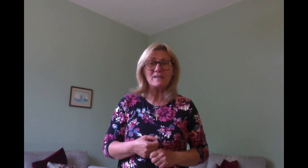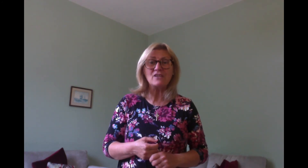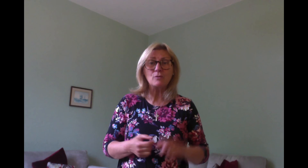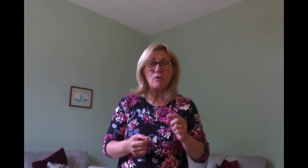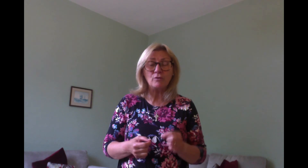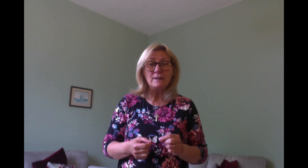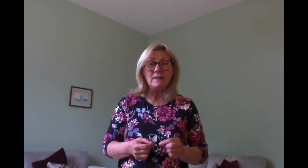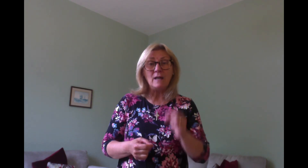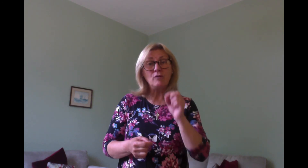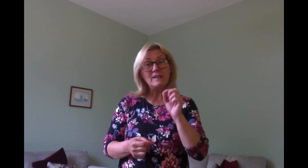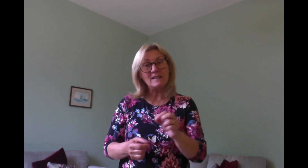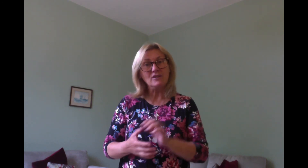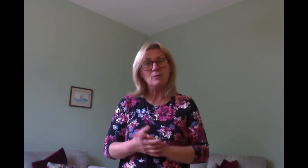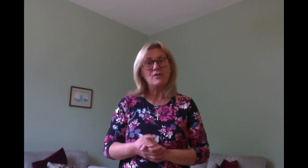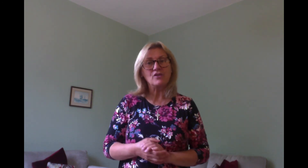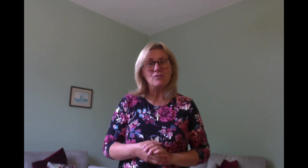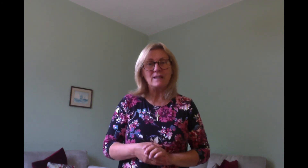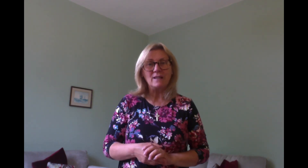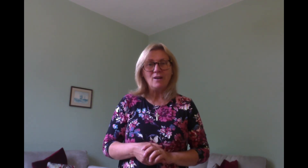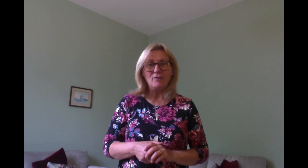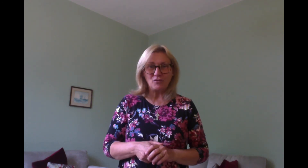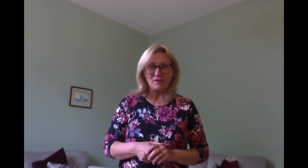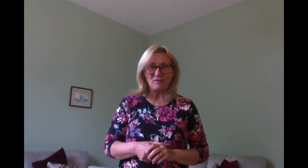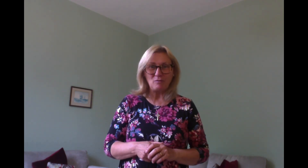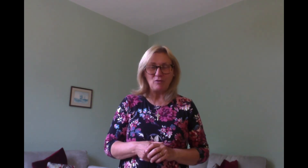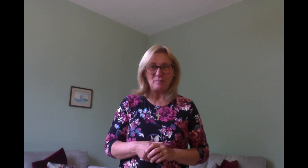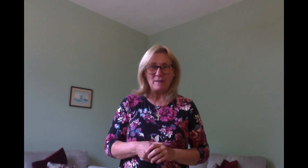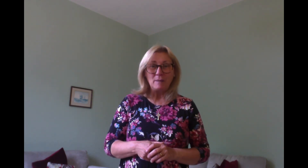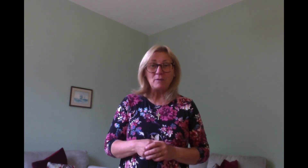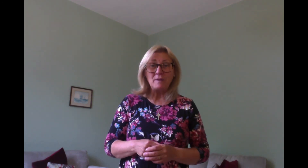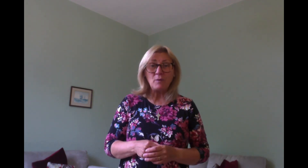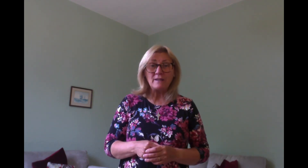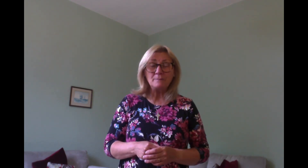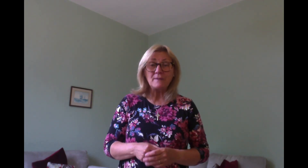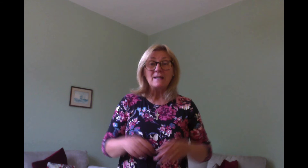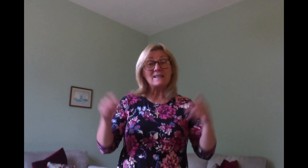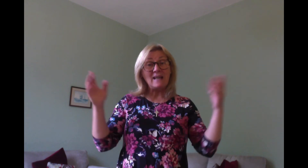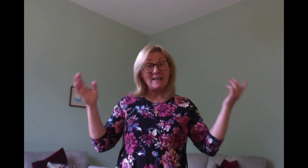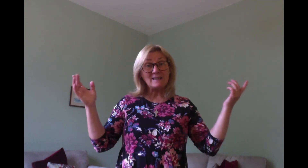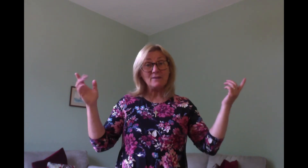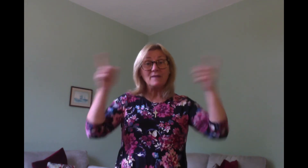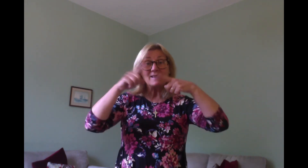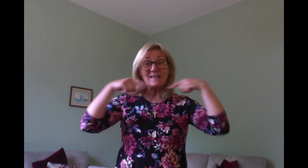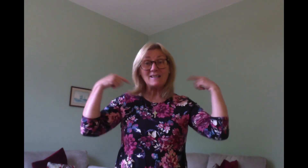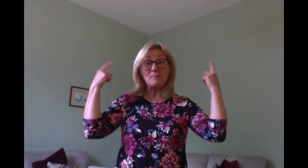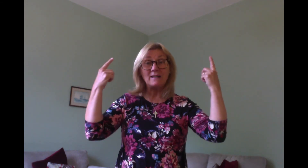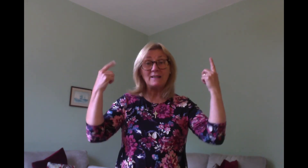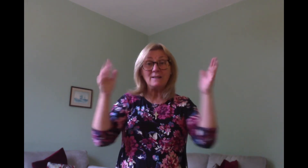you tomorrow and we'll continue with the story of Joseph tomorrow. But meanwhile, stay active, stay smiling,